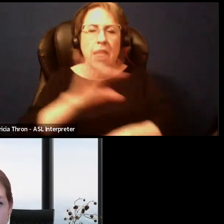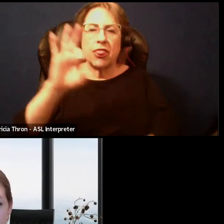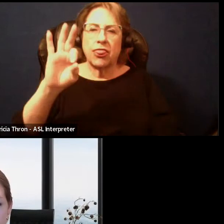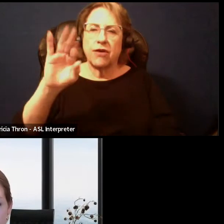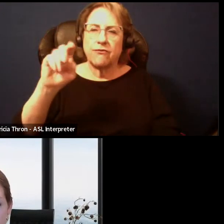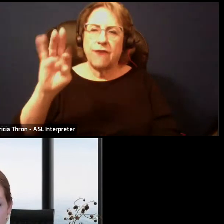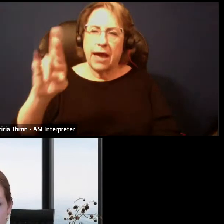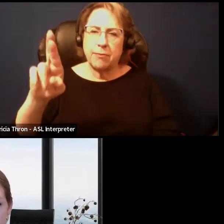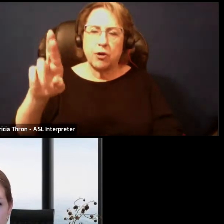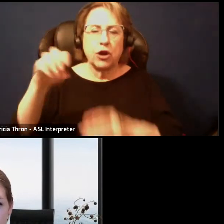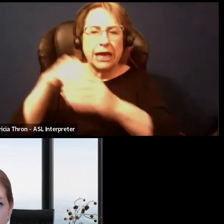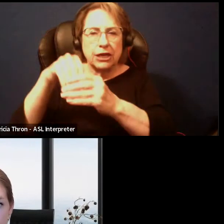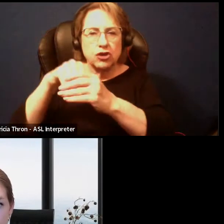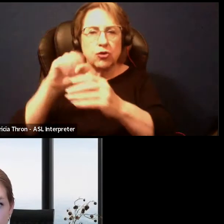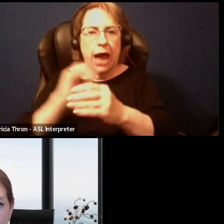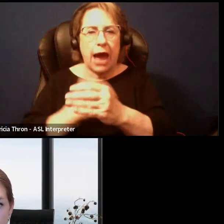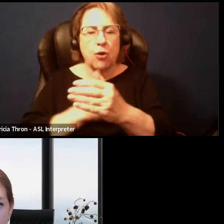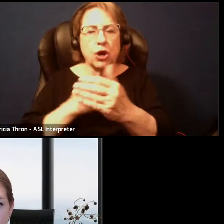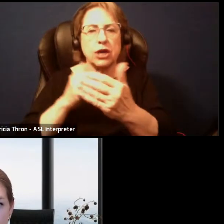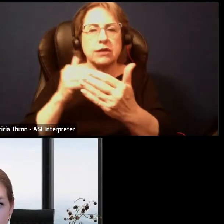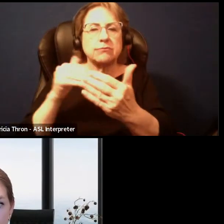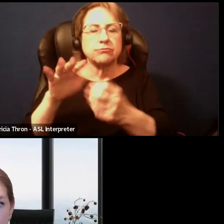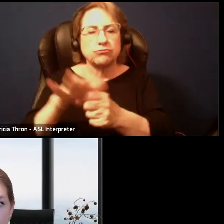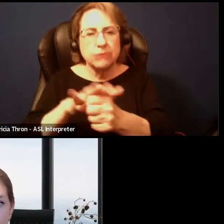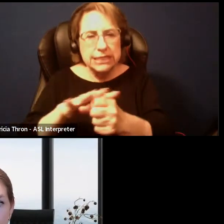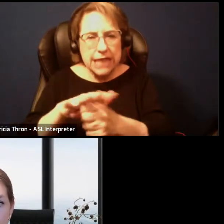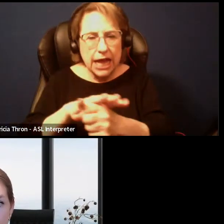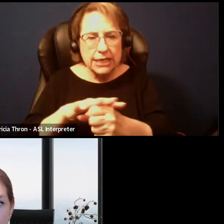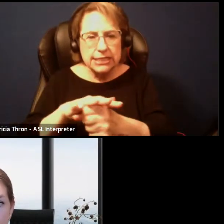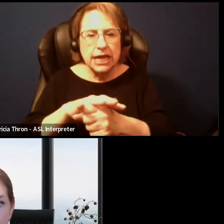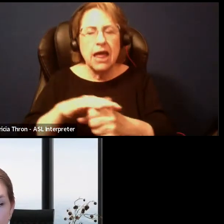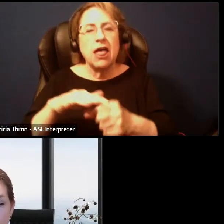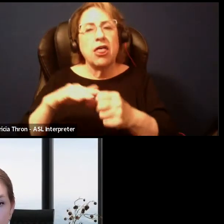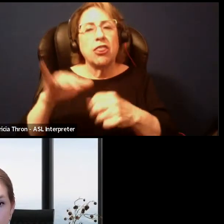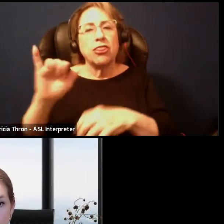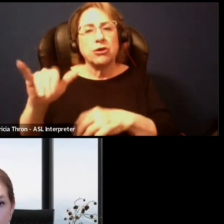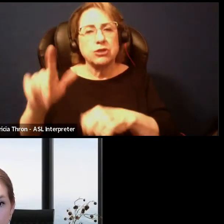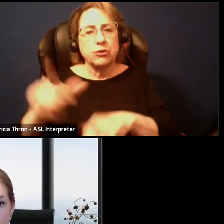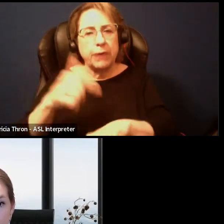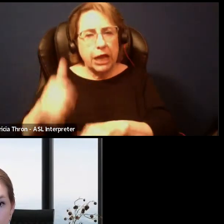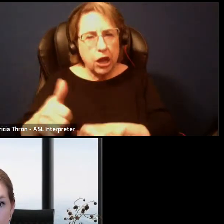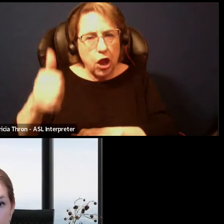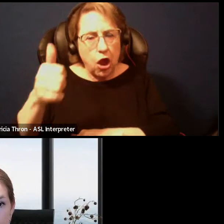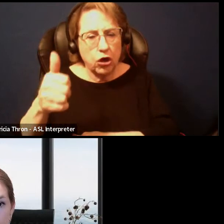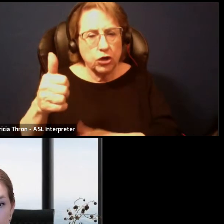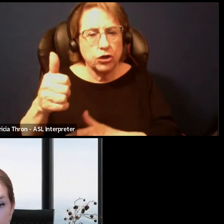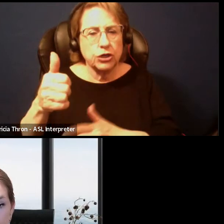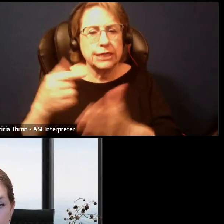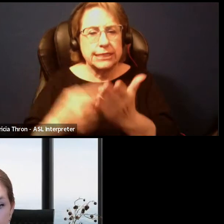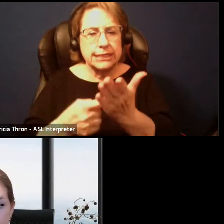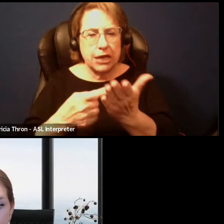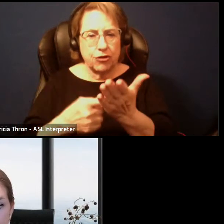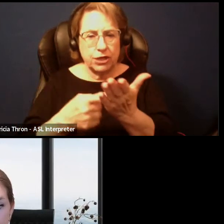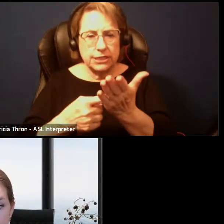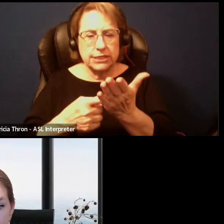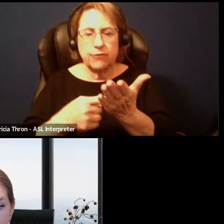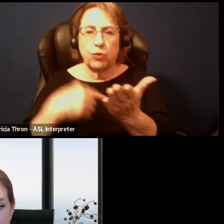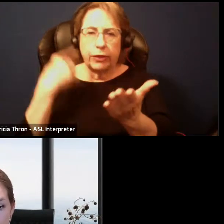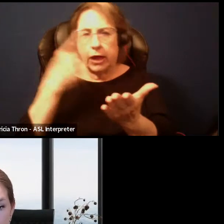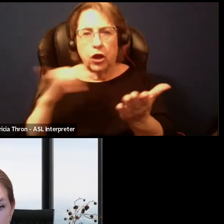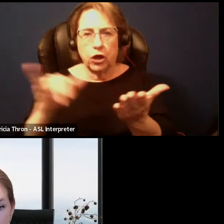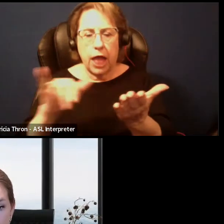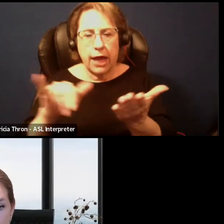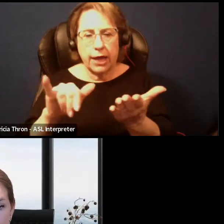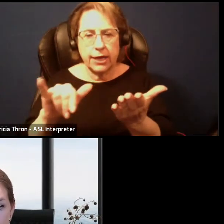our sites. And I think those will be a little bit longer discussions of exactly what they will look like. So I think this